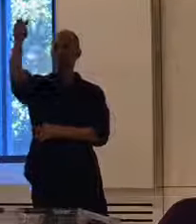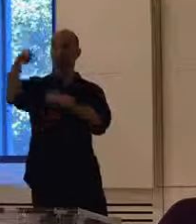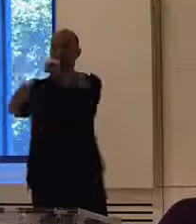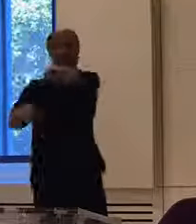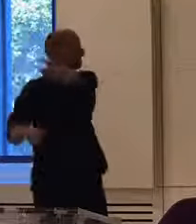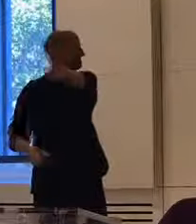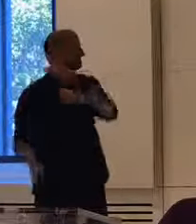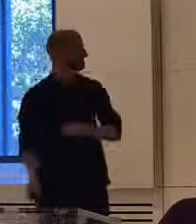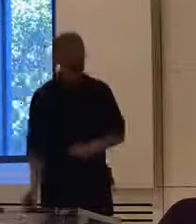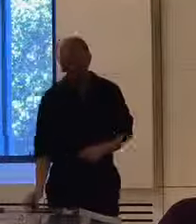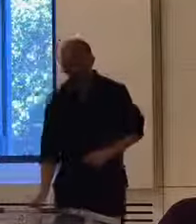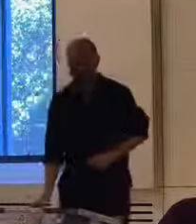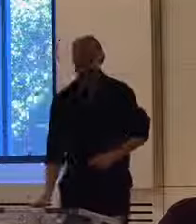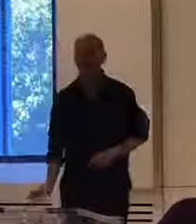Where do I point it? Okay.